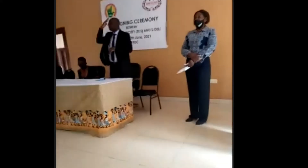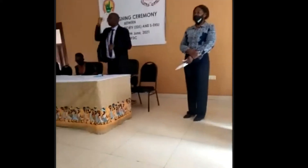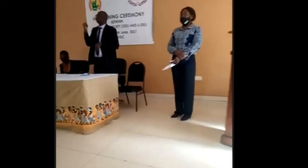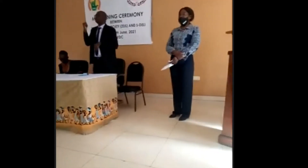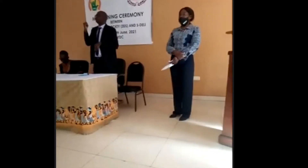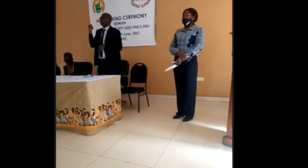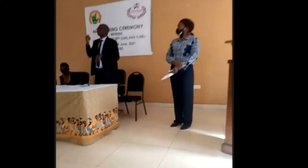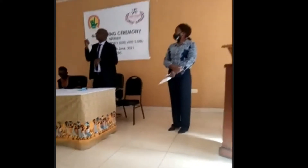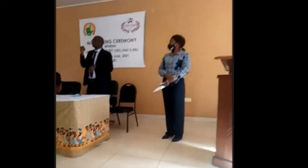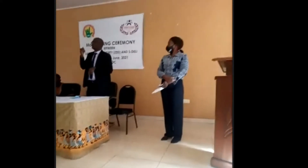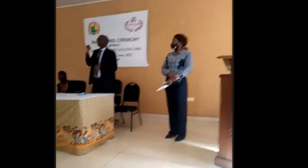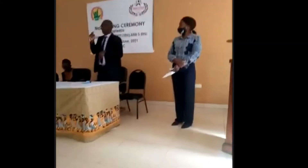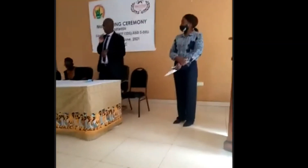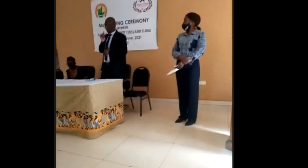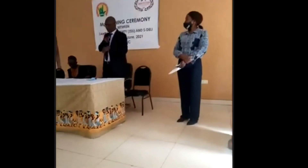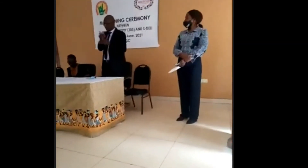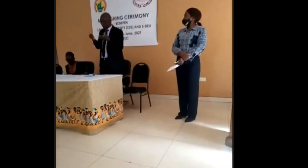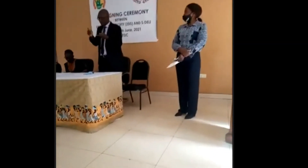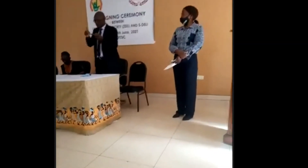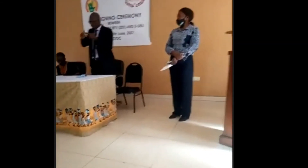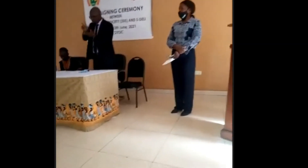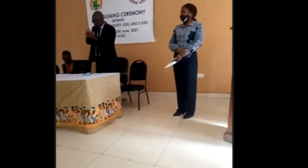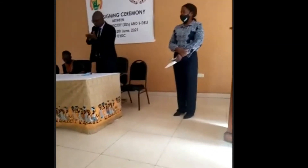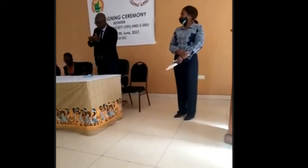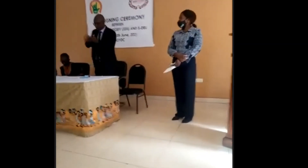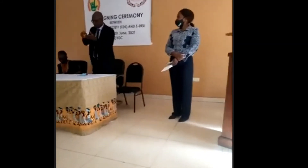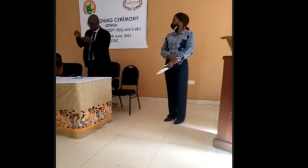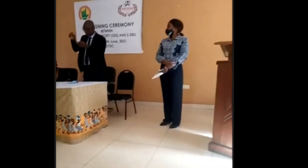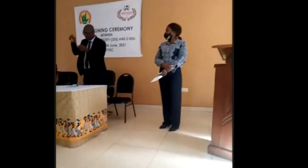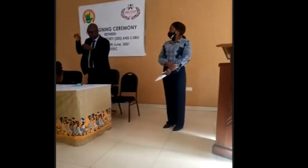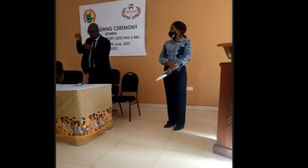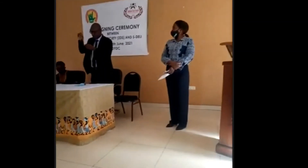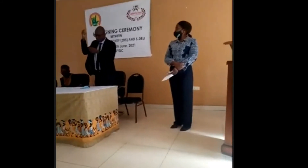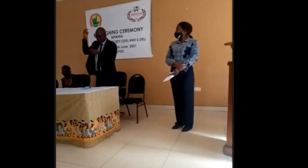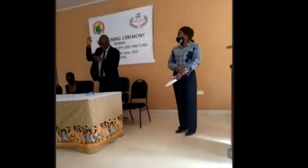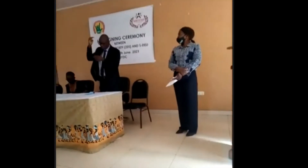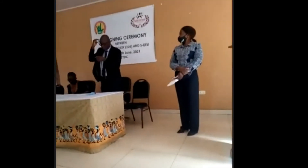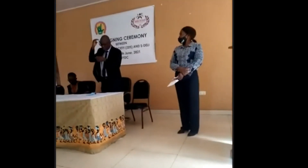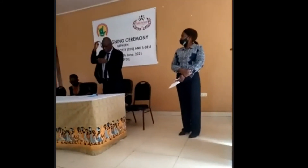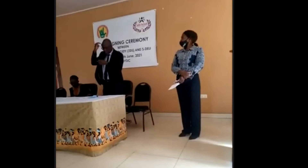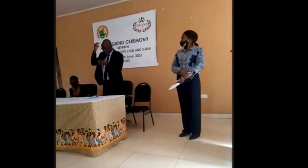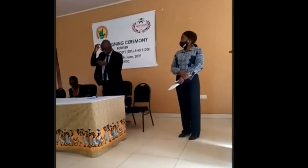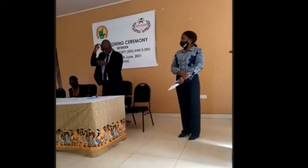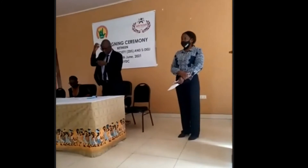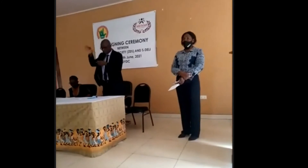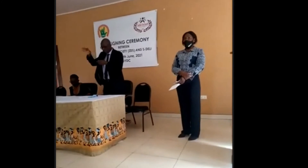given us life and managed to come here for this